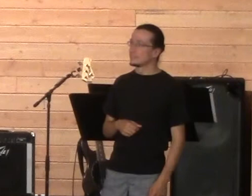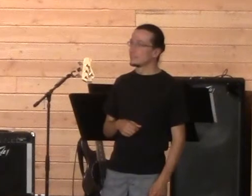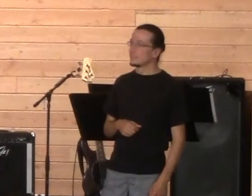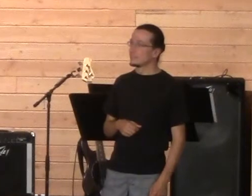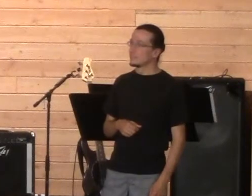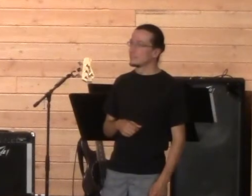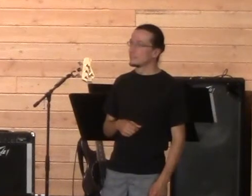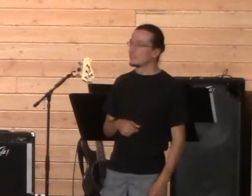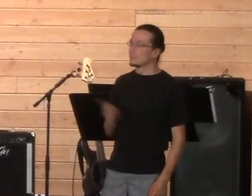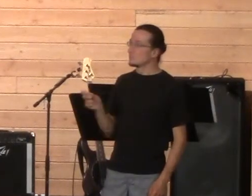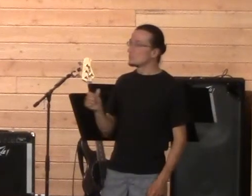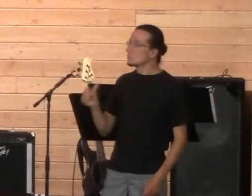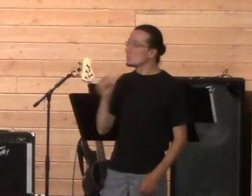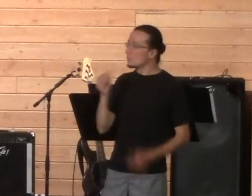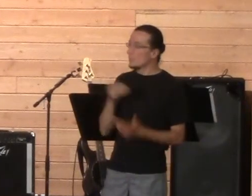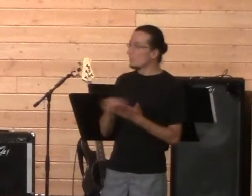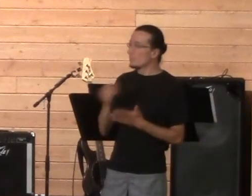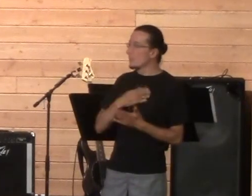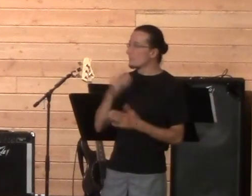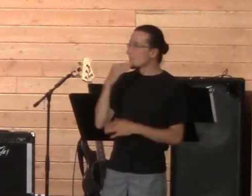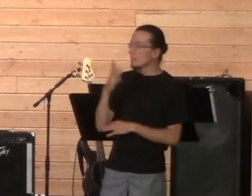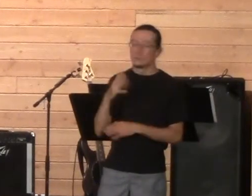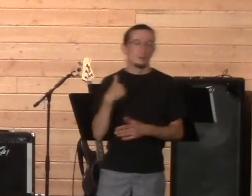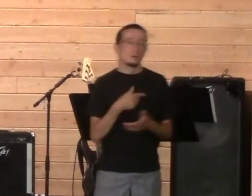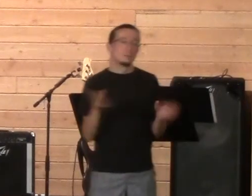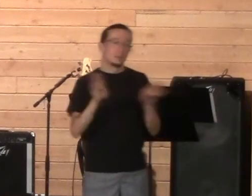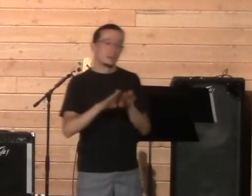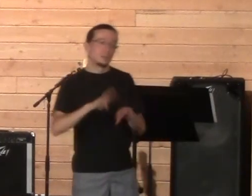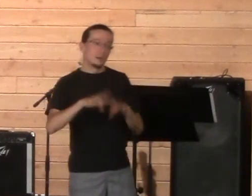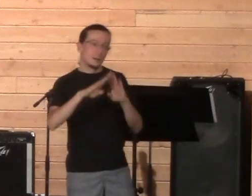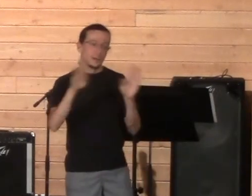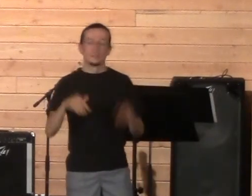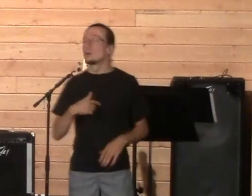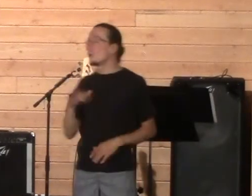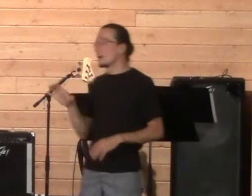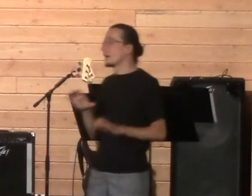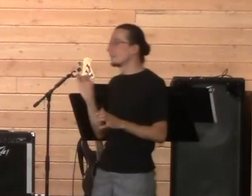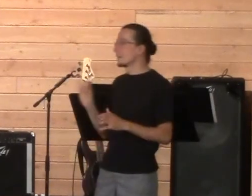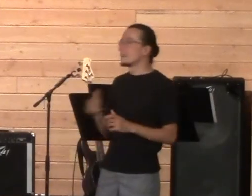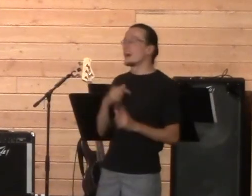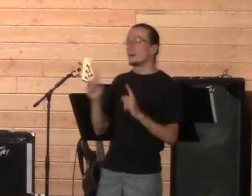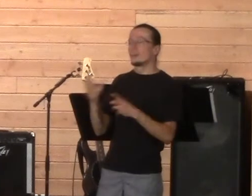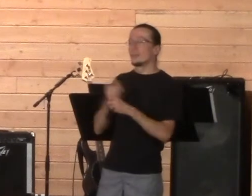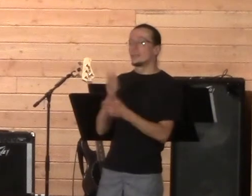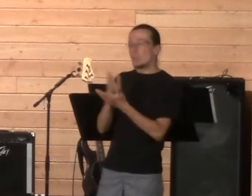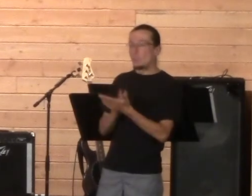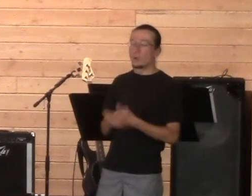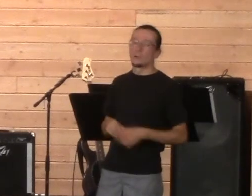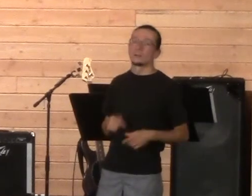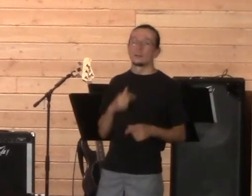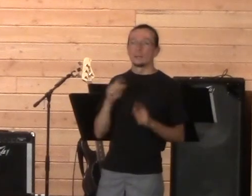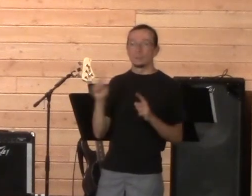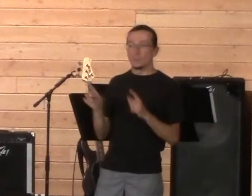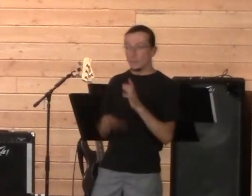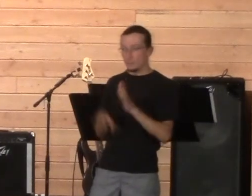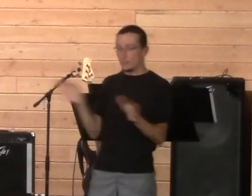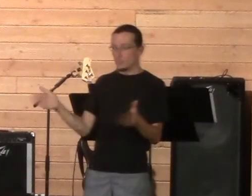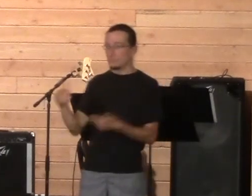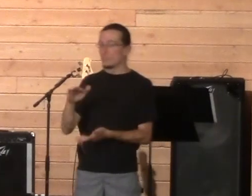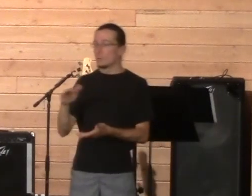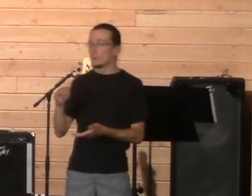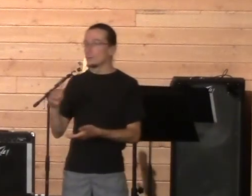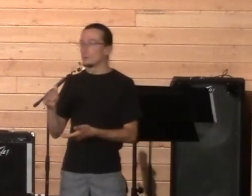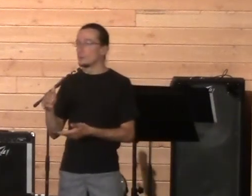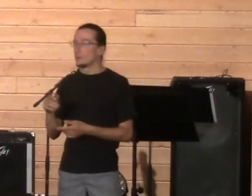You're not going to buy my lunch. I said, well, we're closing on a house. Oh, I've done that before. Let me go in there and get the part. And he went in there, gets the part, and comes out. And he